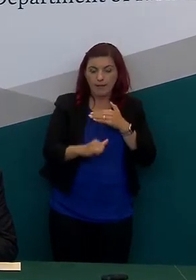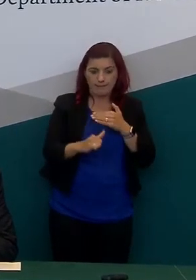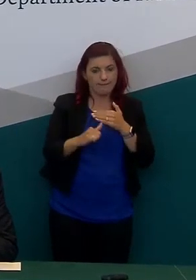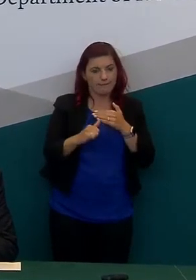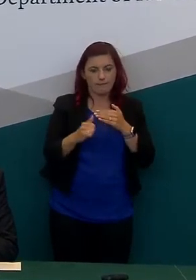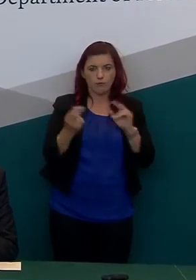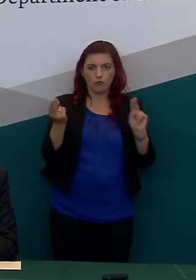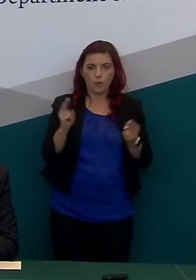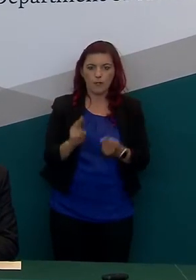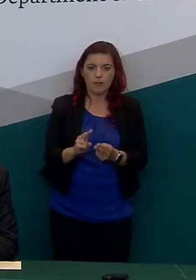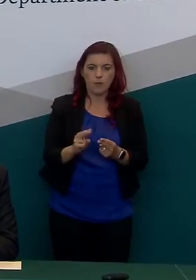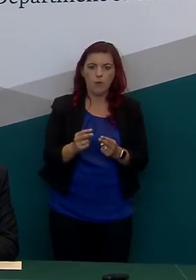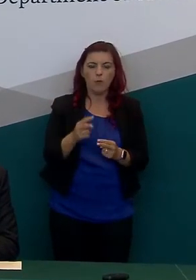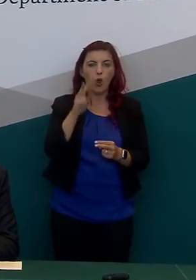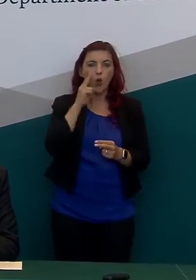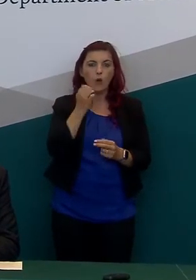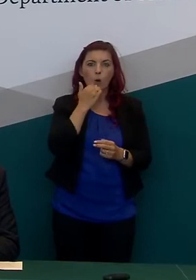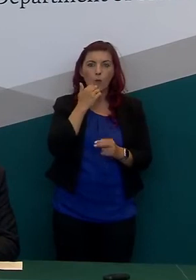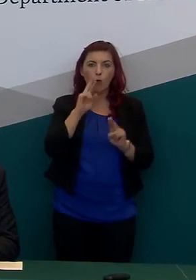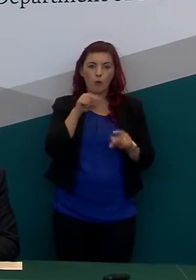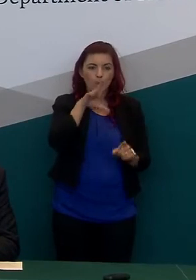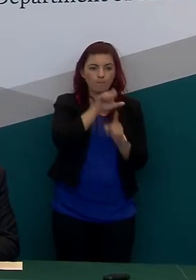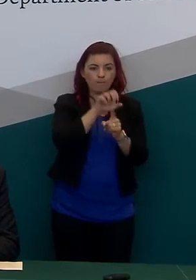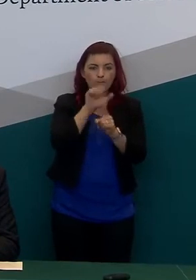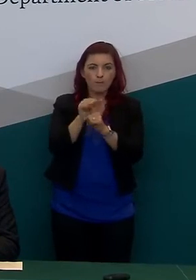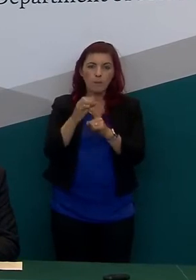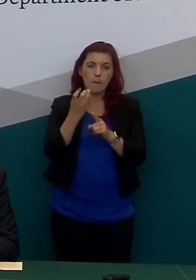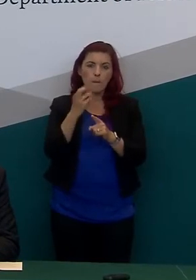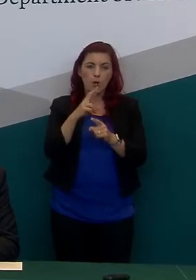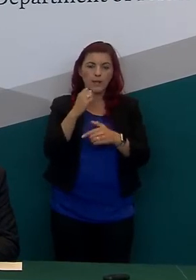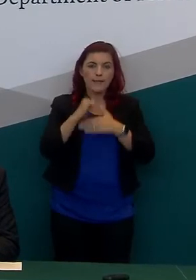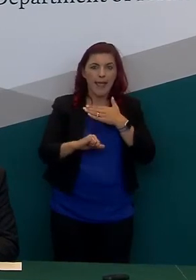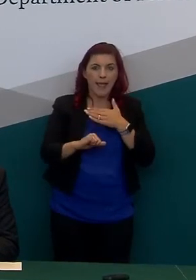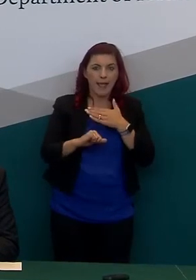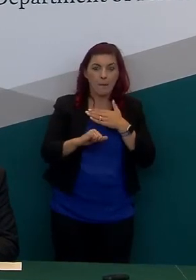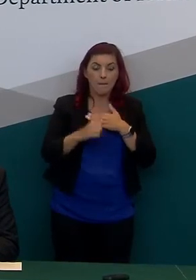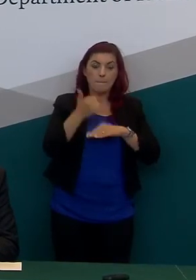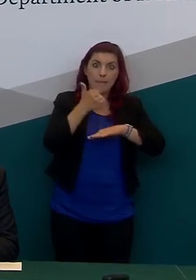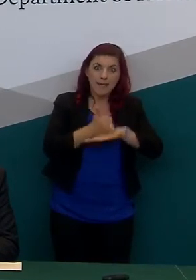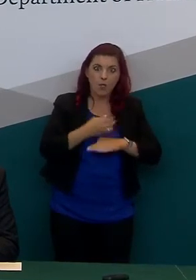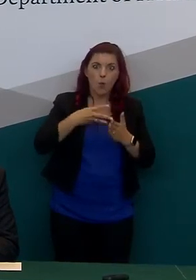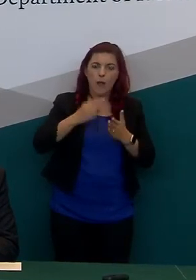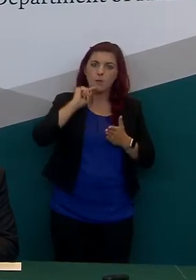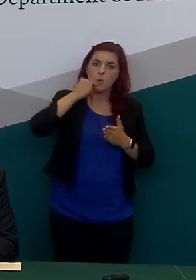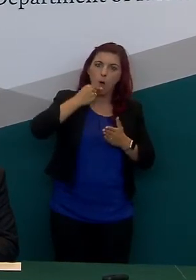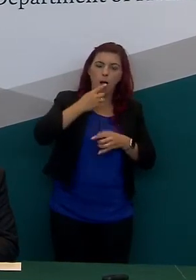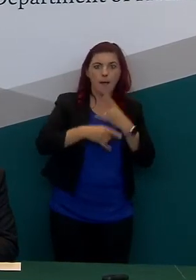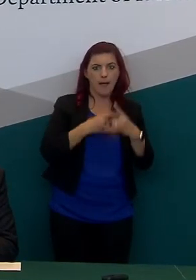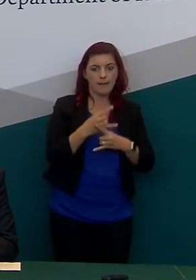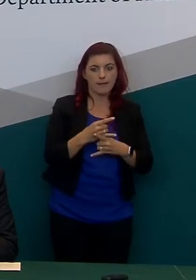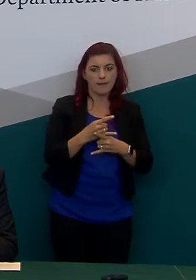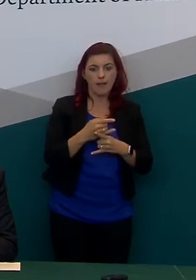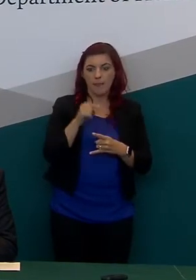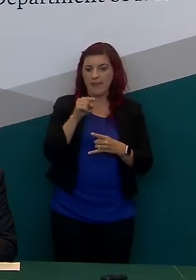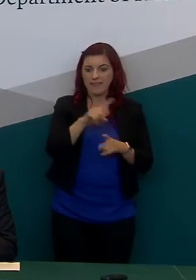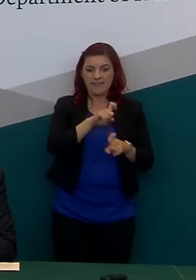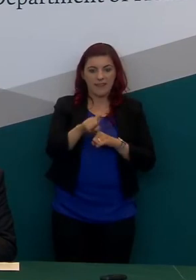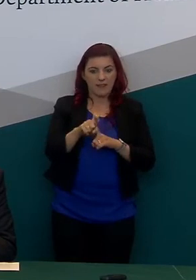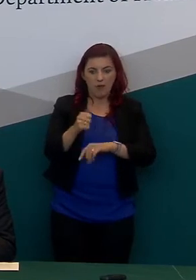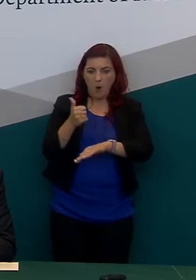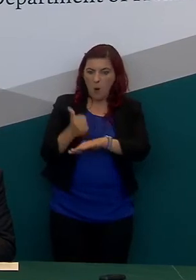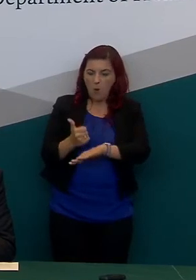look at the number of new cases detected per day by the day the swab was taken, again at unprecedentedly low